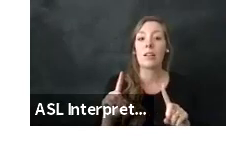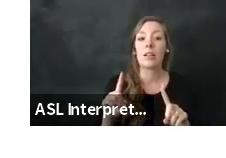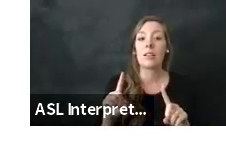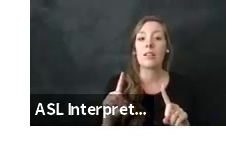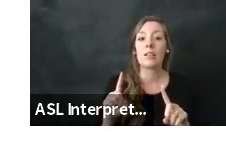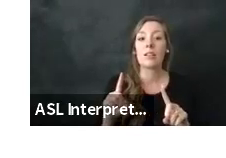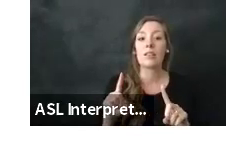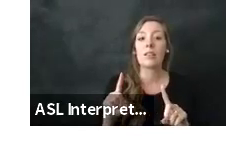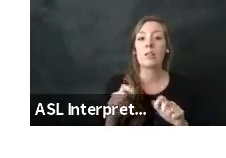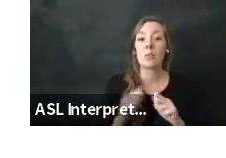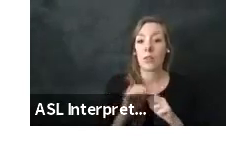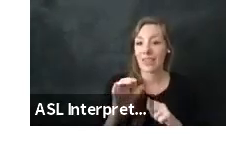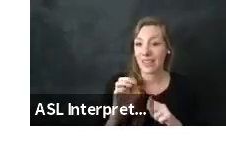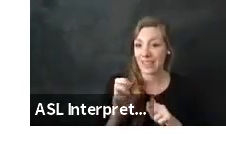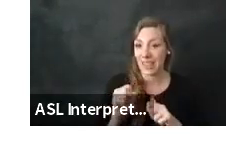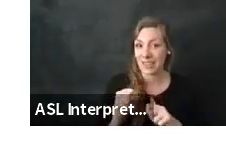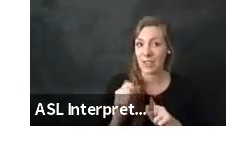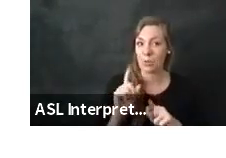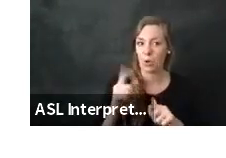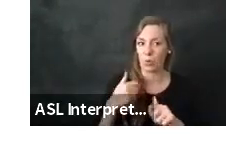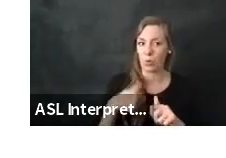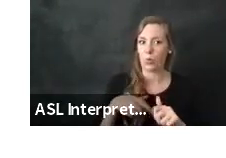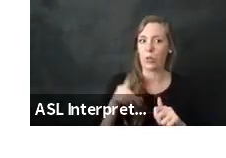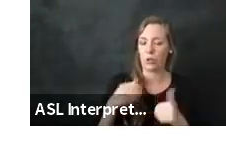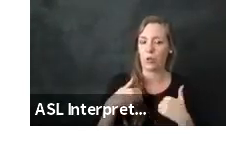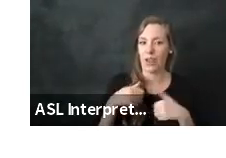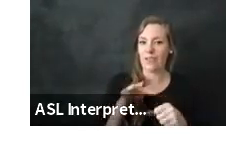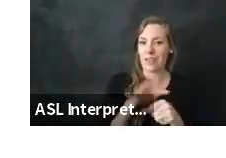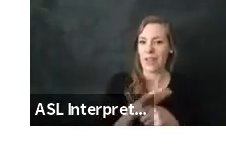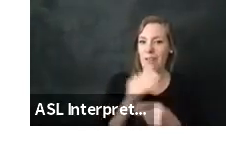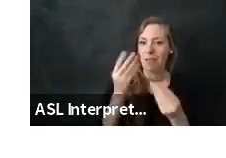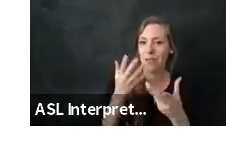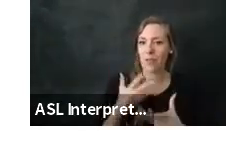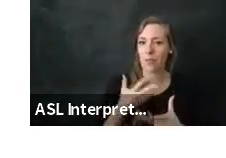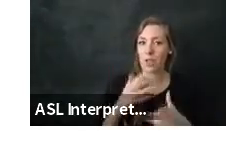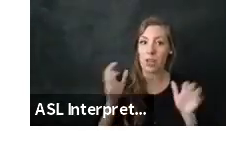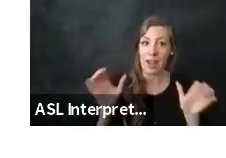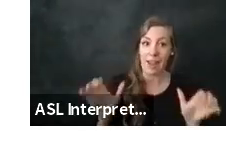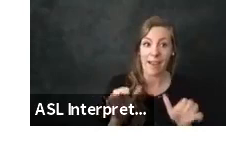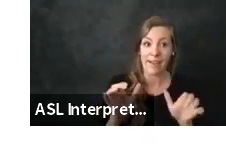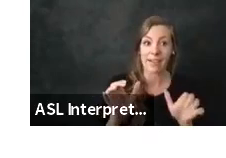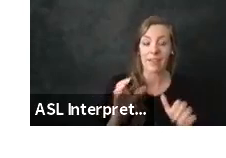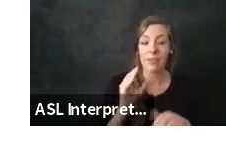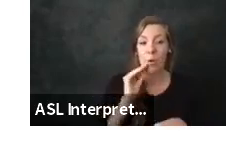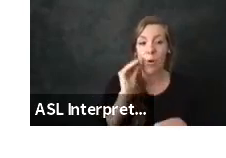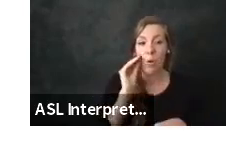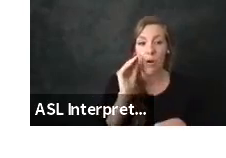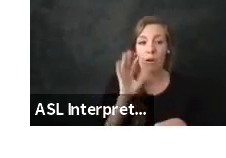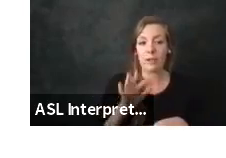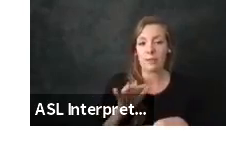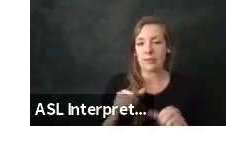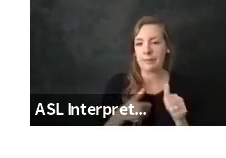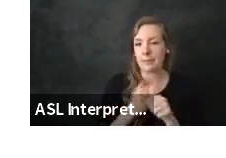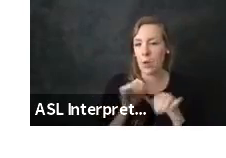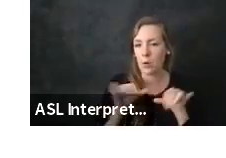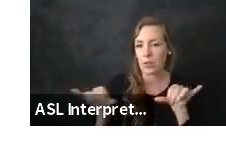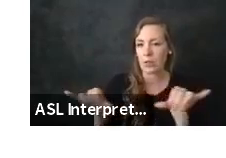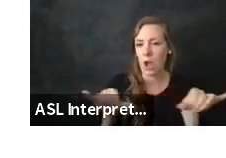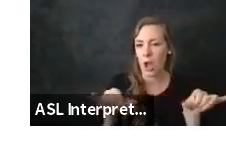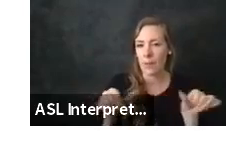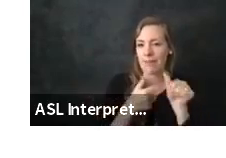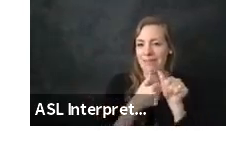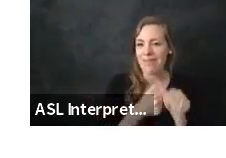information to determine a source of transmission, among active cases, household transmission remains the most common, followed